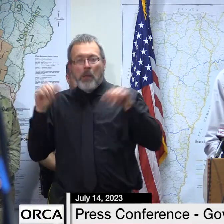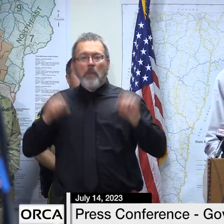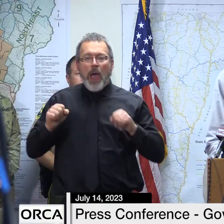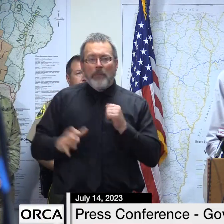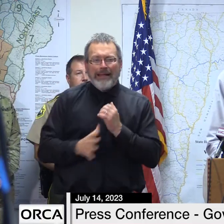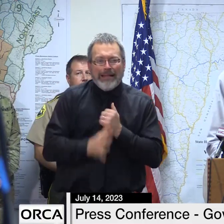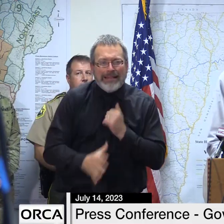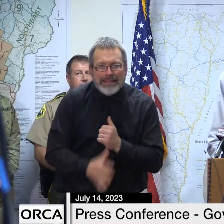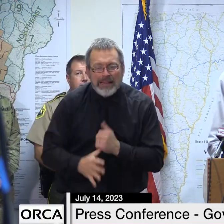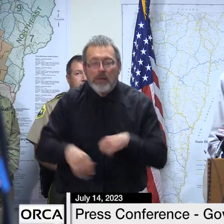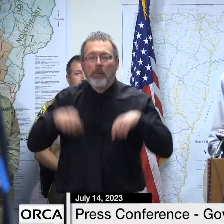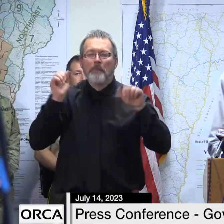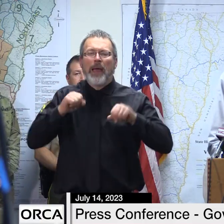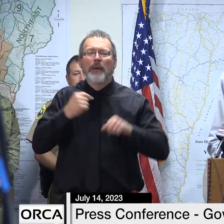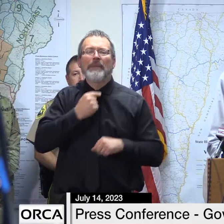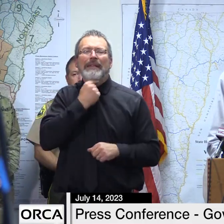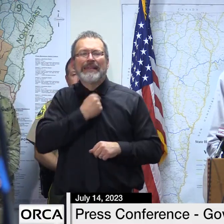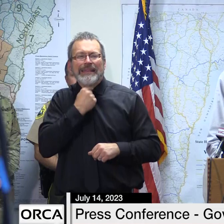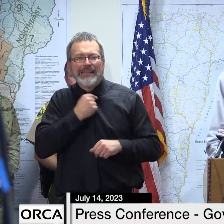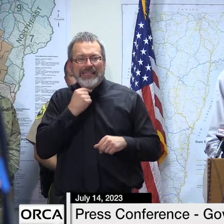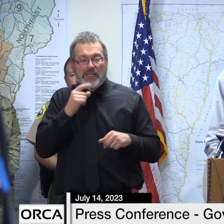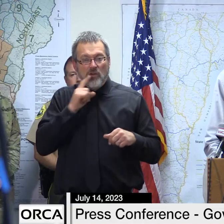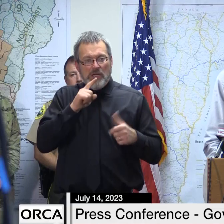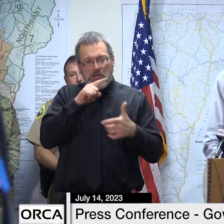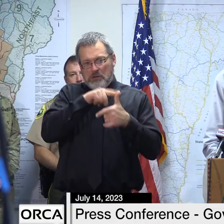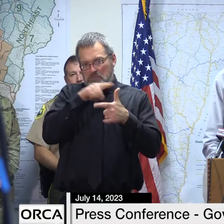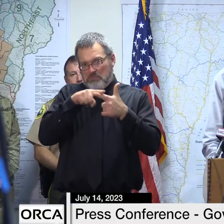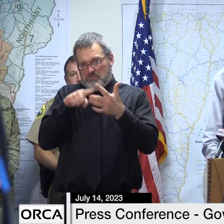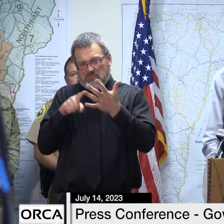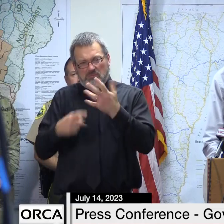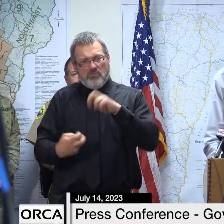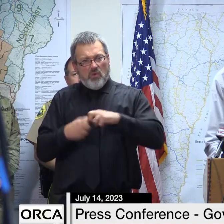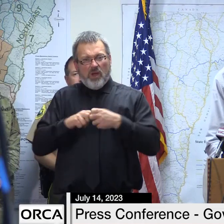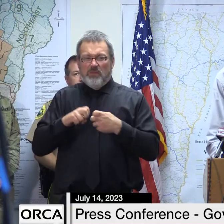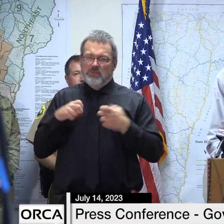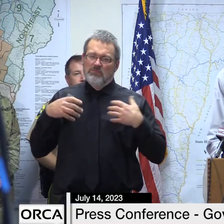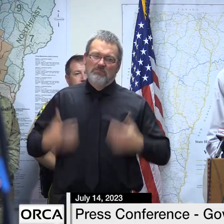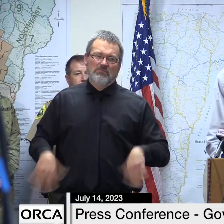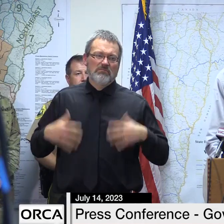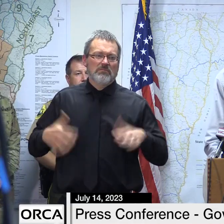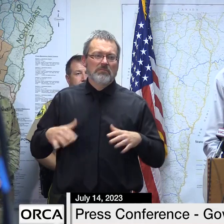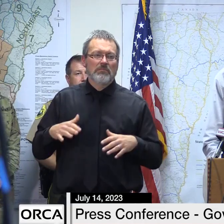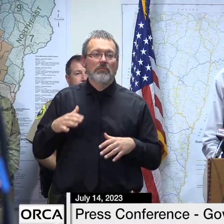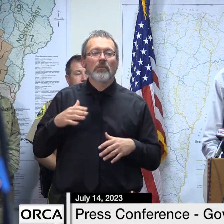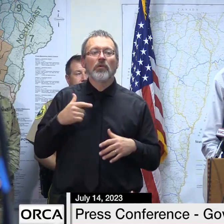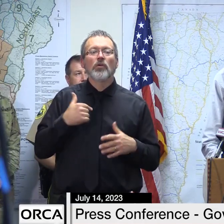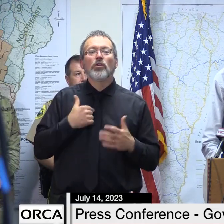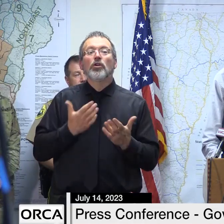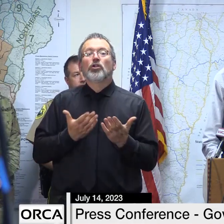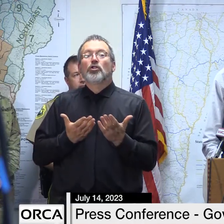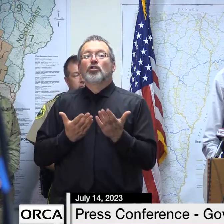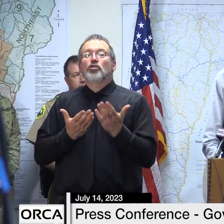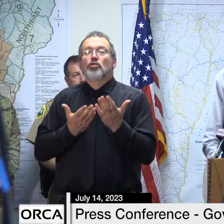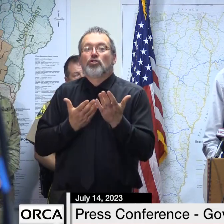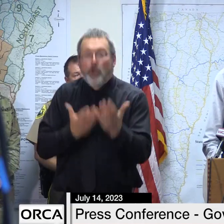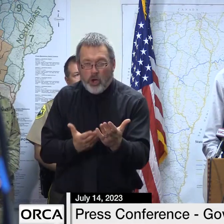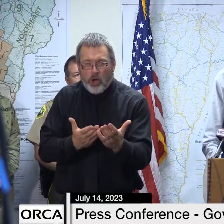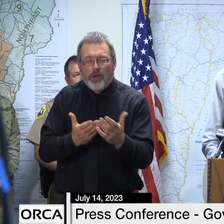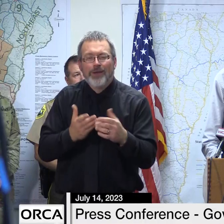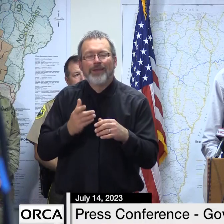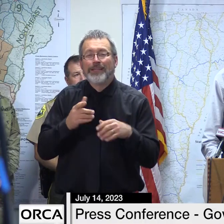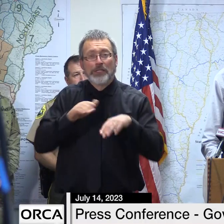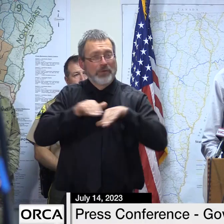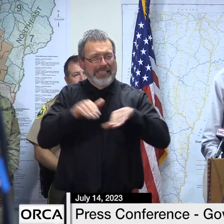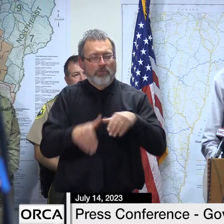from bacterial infection. So it's best to find another summer activity or place to cool off until waters